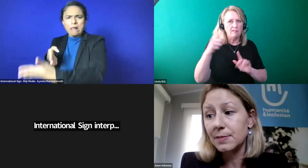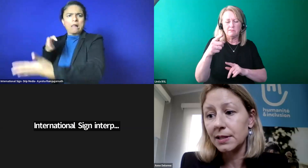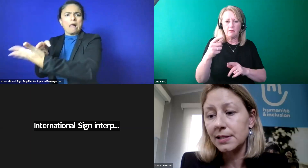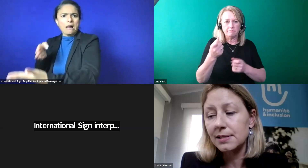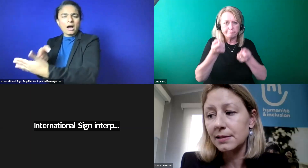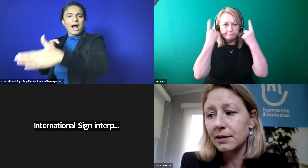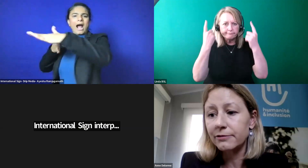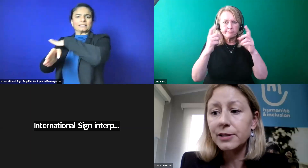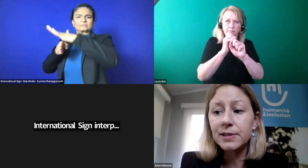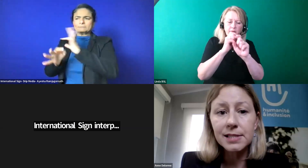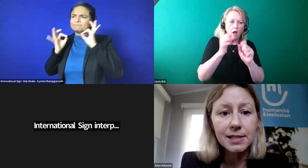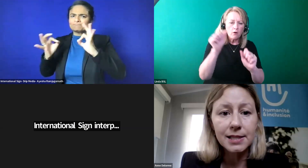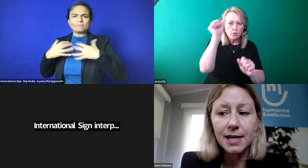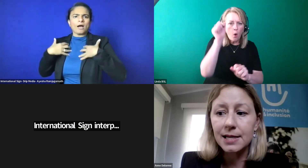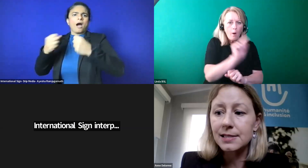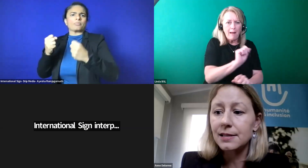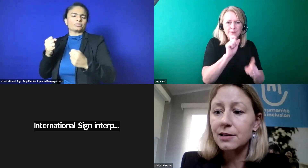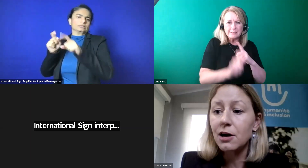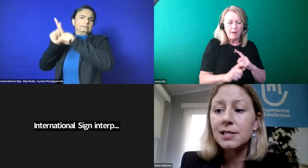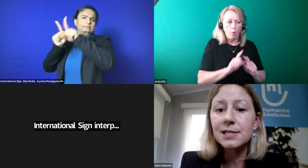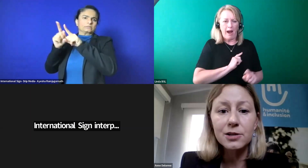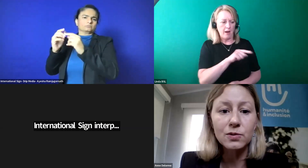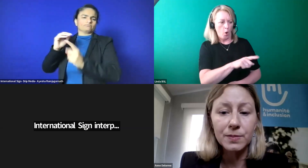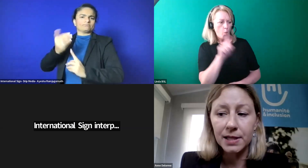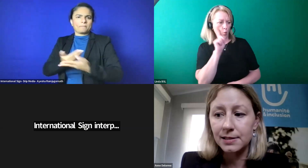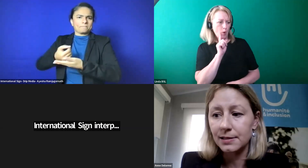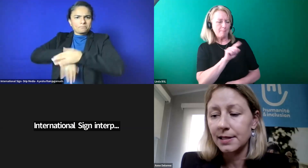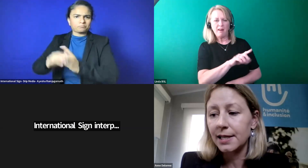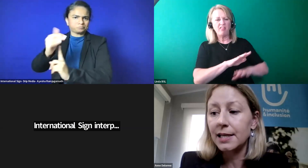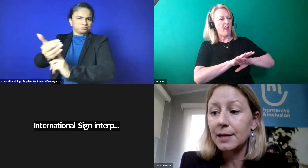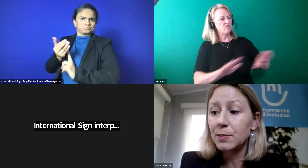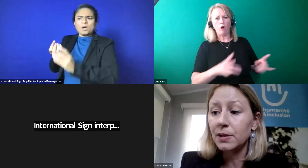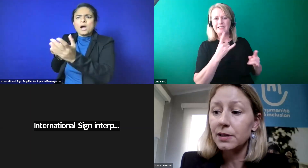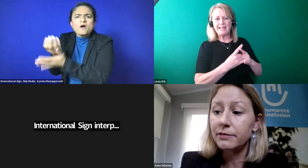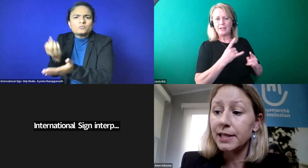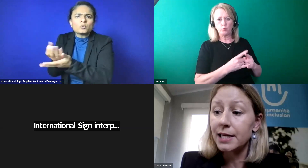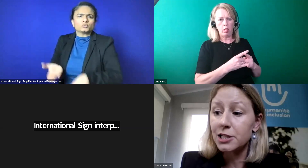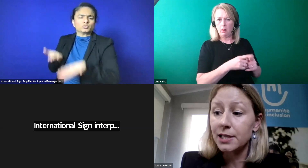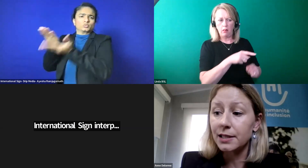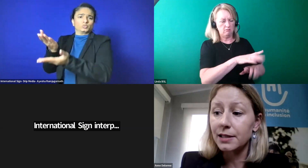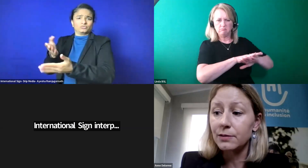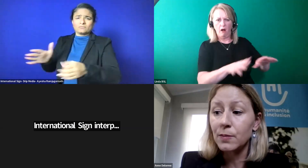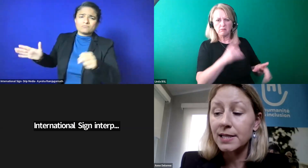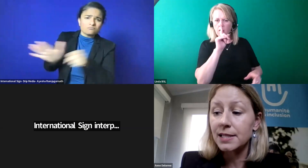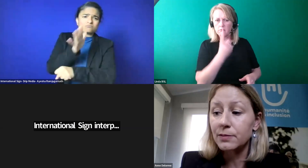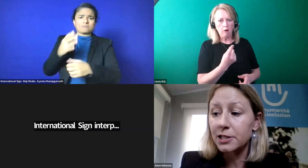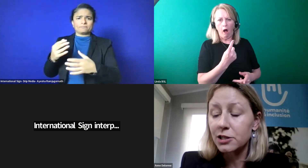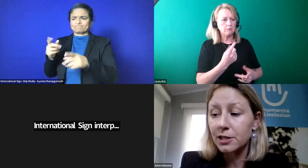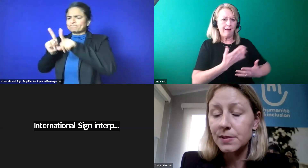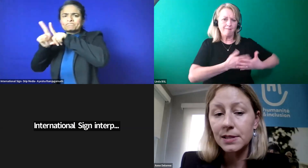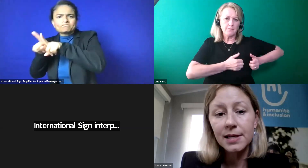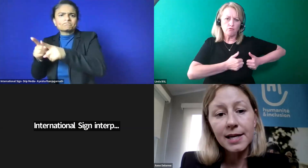with disabilities are frequently seen as non-sexual beings, incapable of engaging in